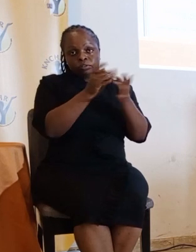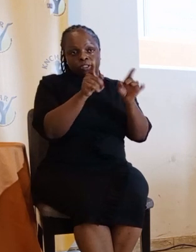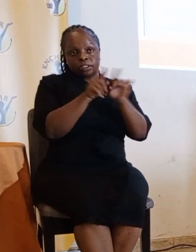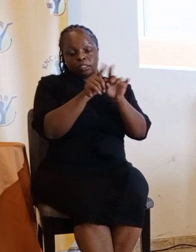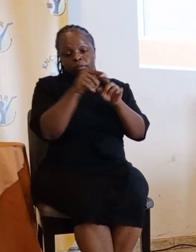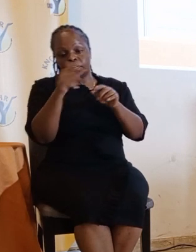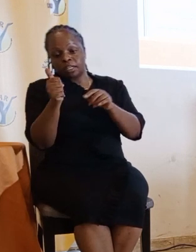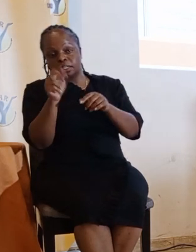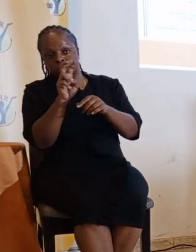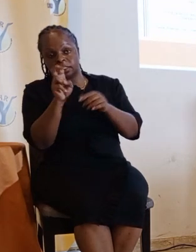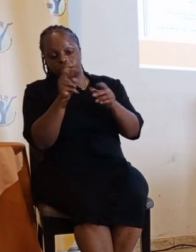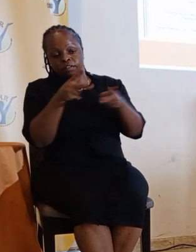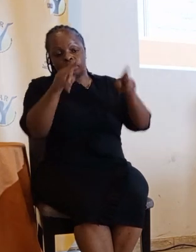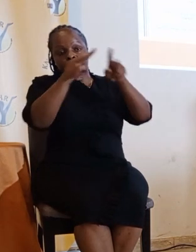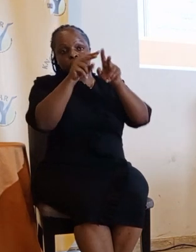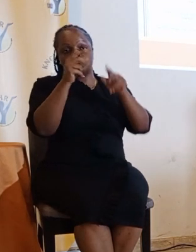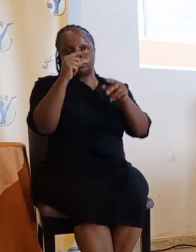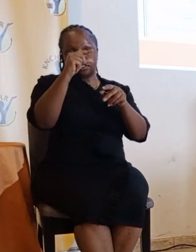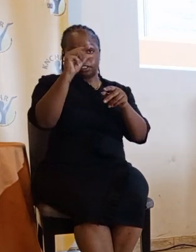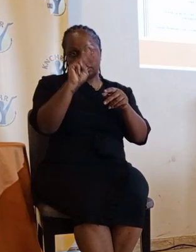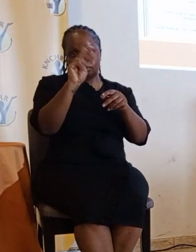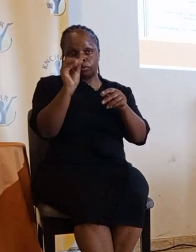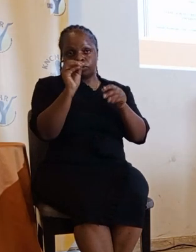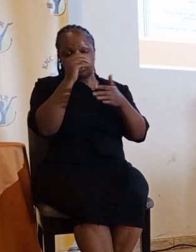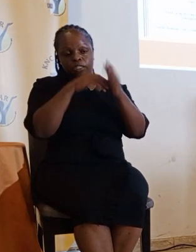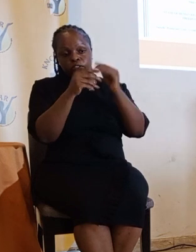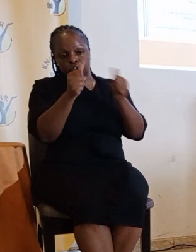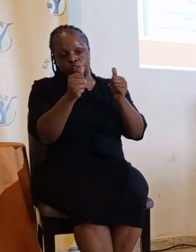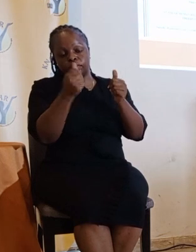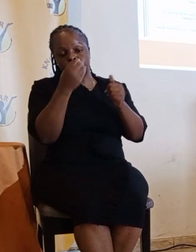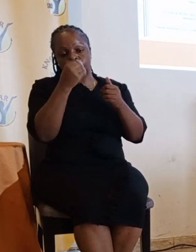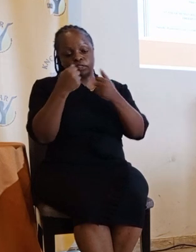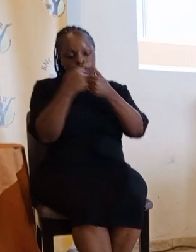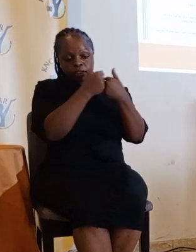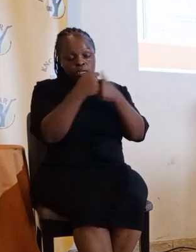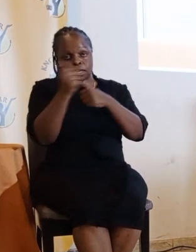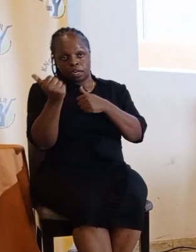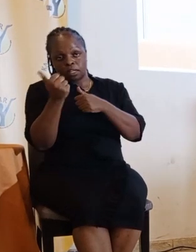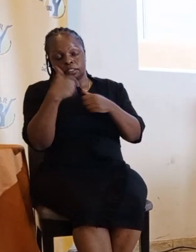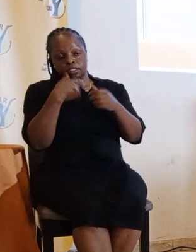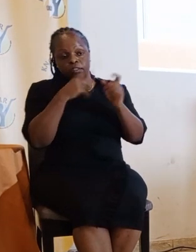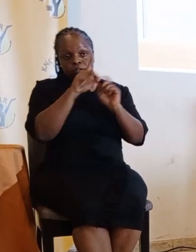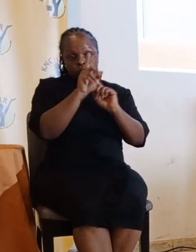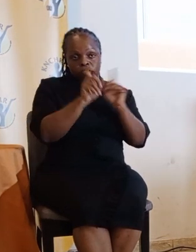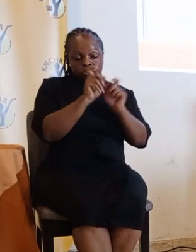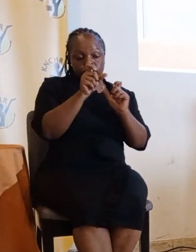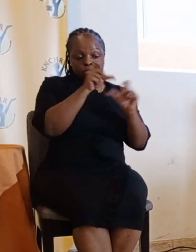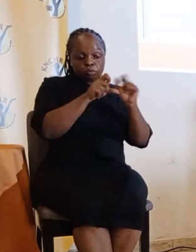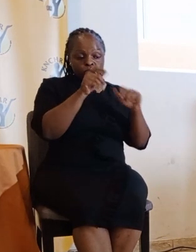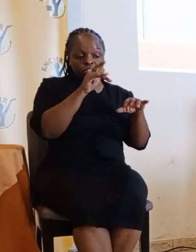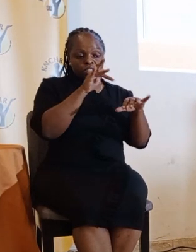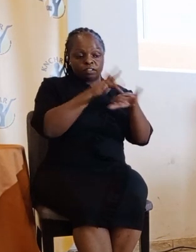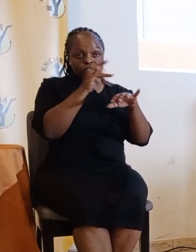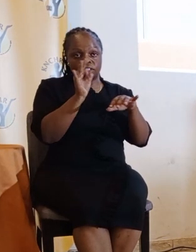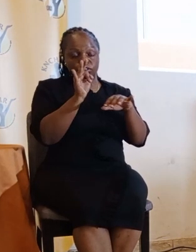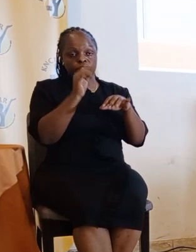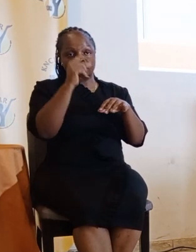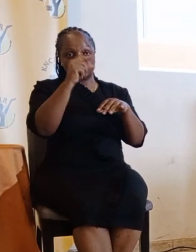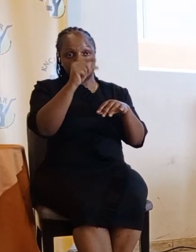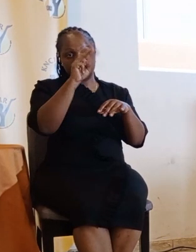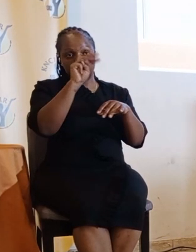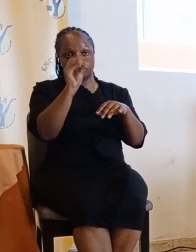of GMOs in addressing food security challenges, others have questioned the effect of GMOs on